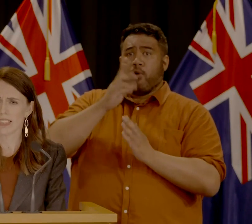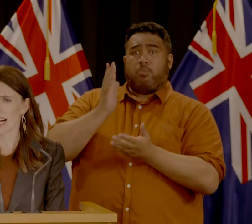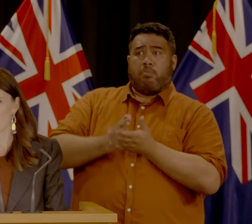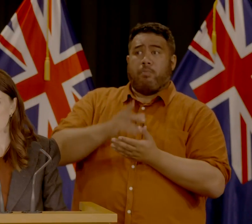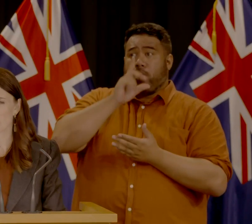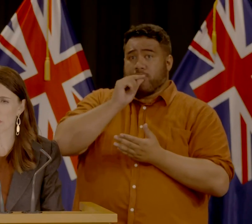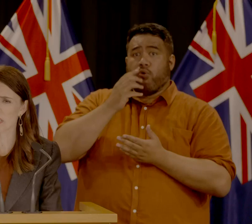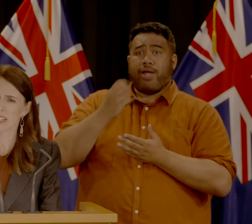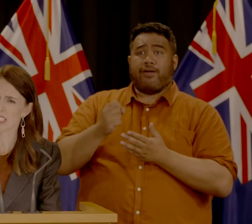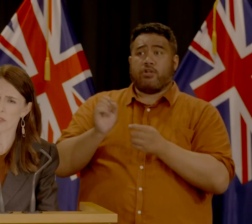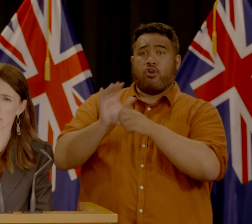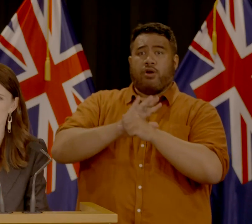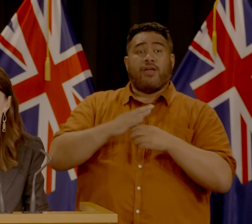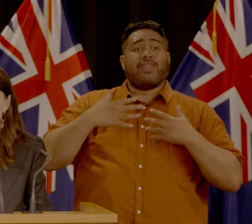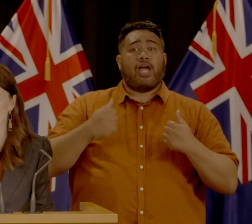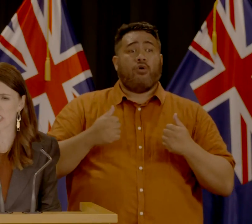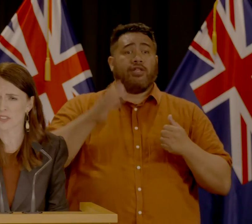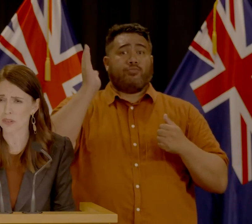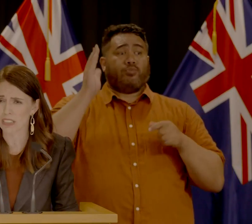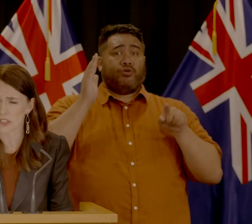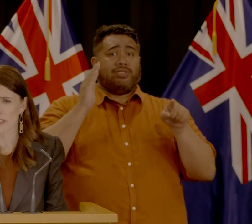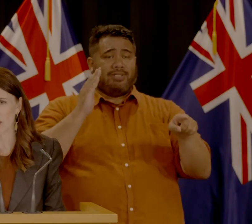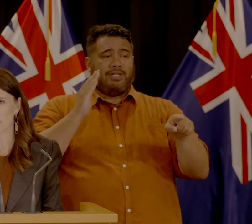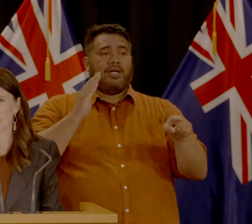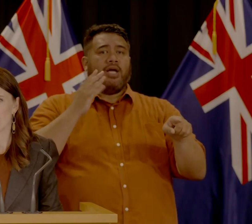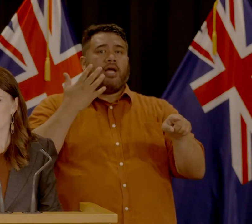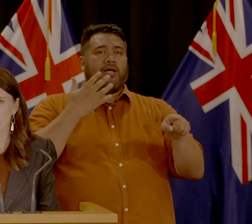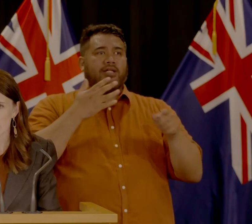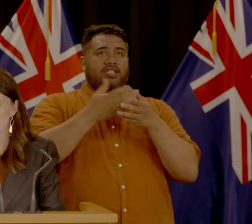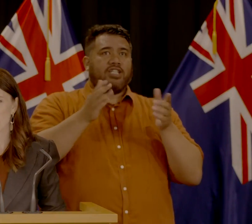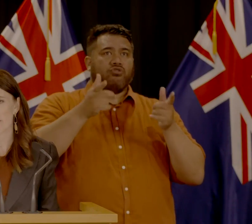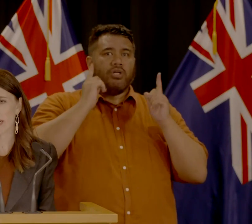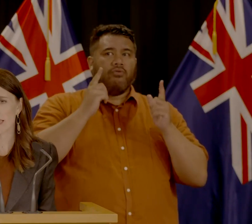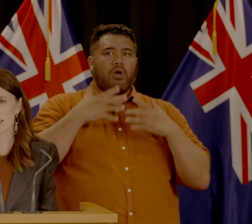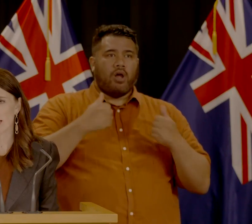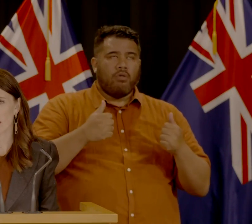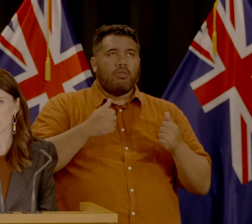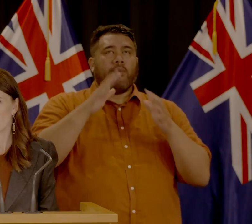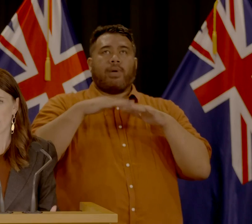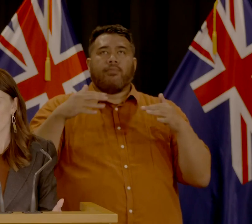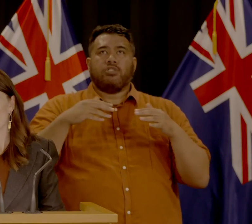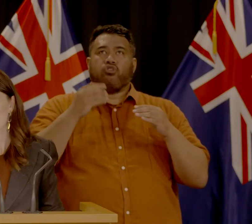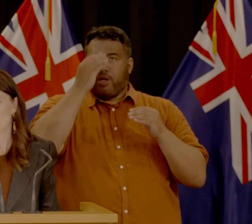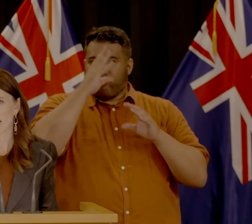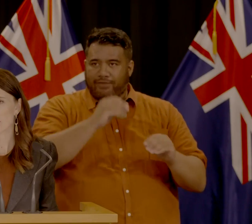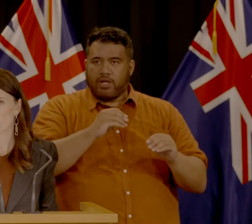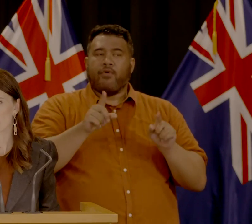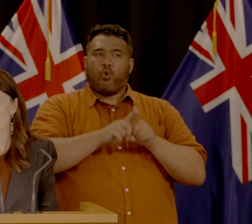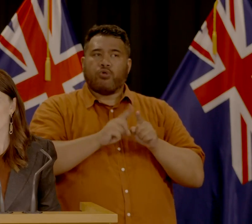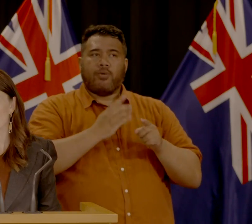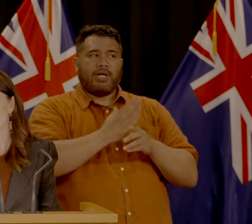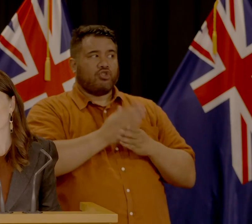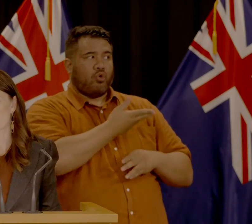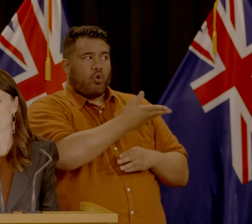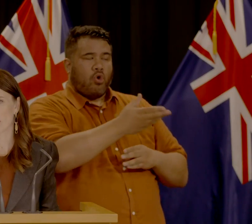from the health spokesperson. He was even briefed by the Director General and the Minister of Health. Parliamentary briefings. I've also made some offers